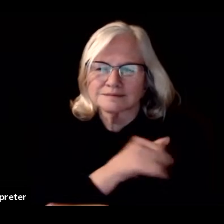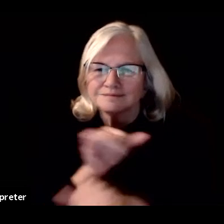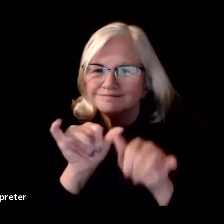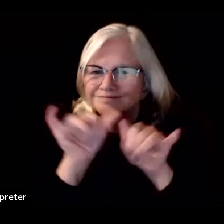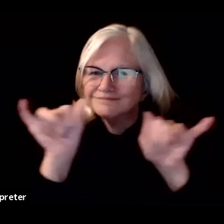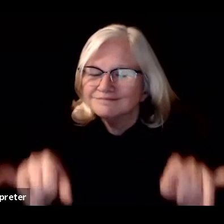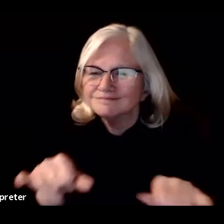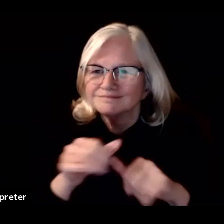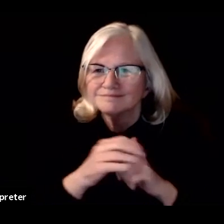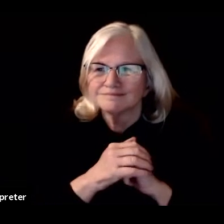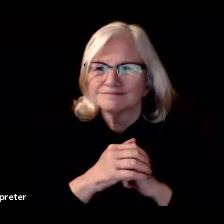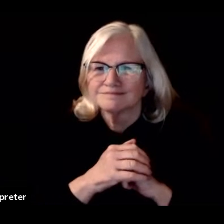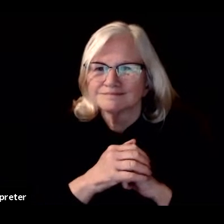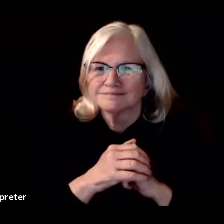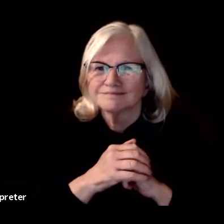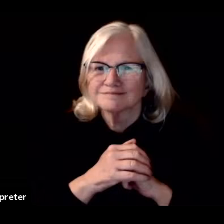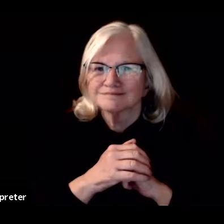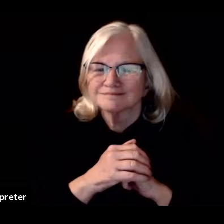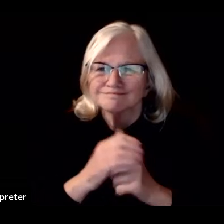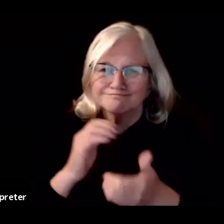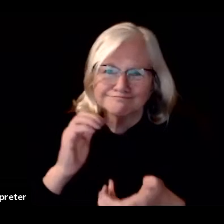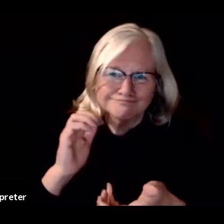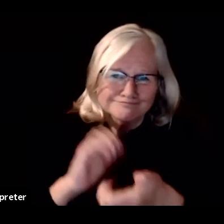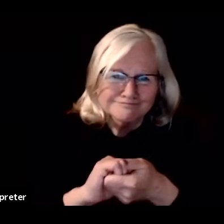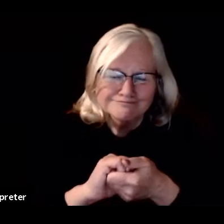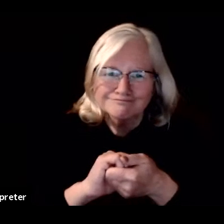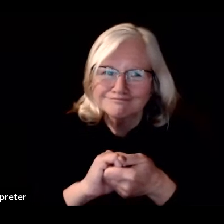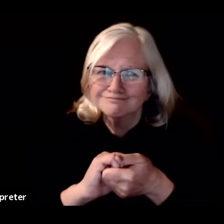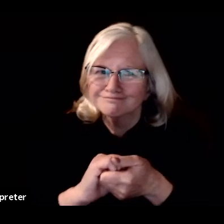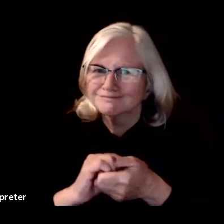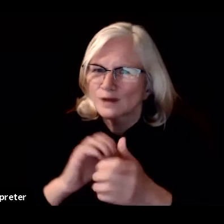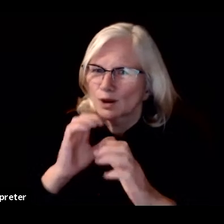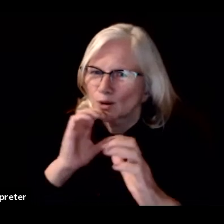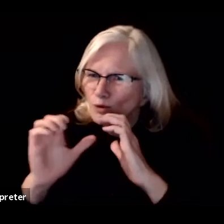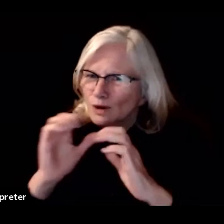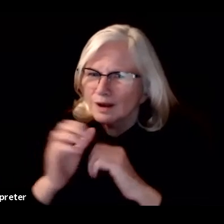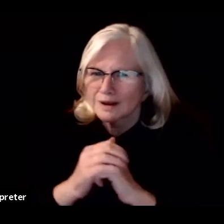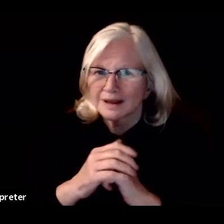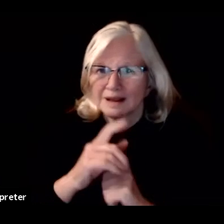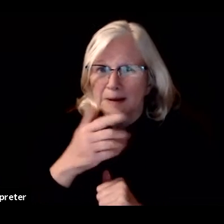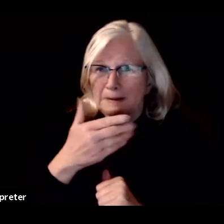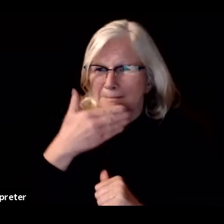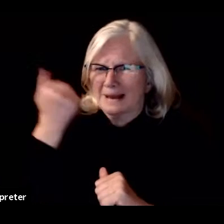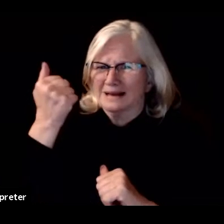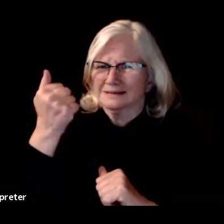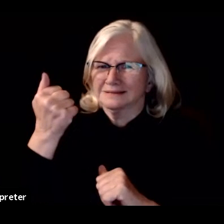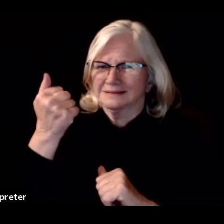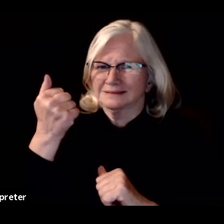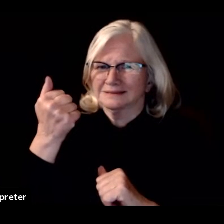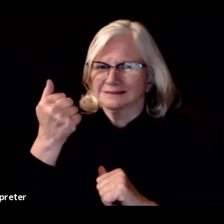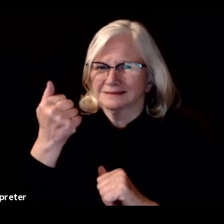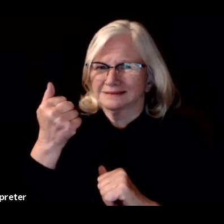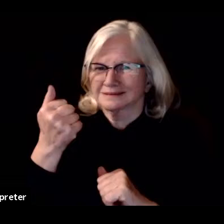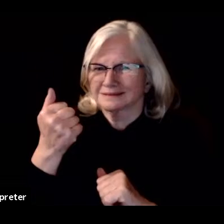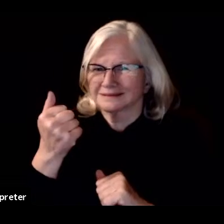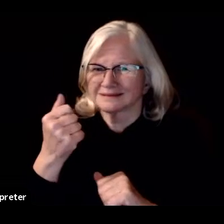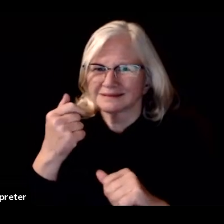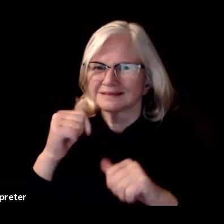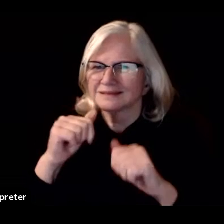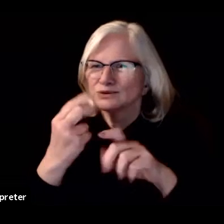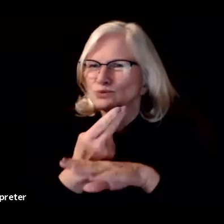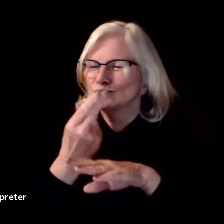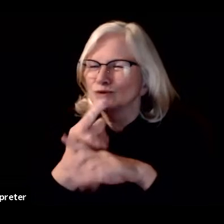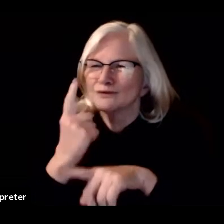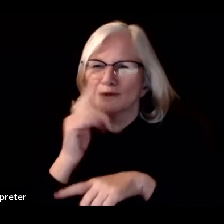to make the best use of the tertiary care capacity in that region. So I just commend the systems